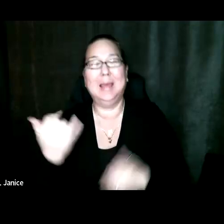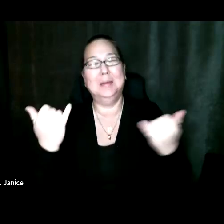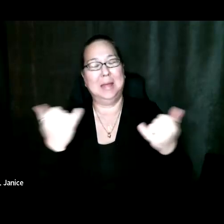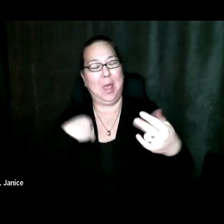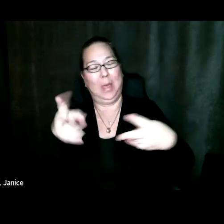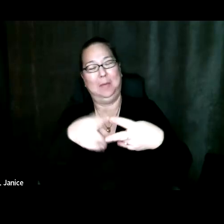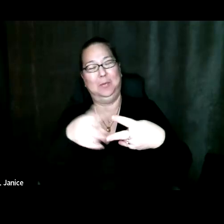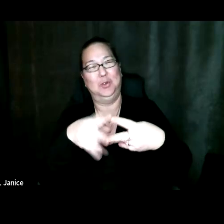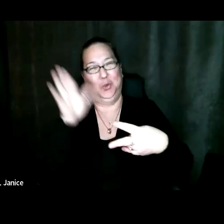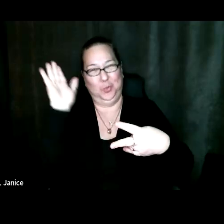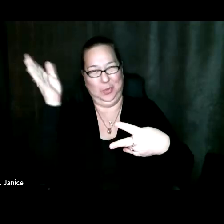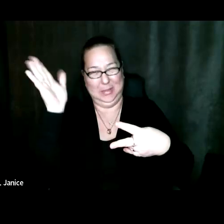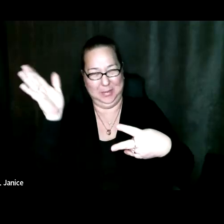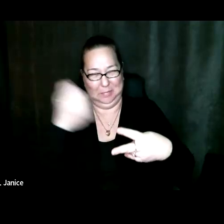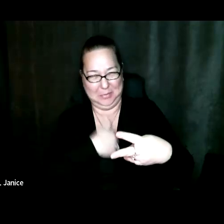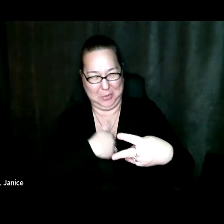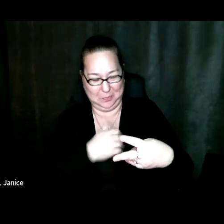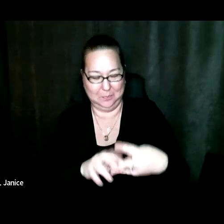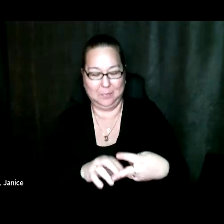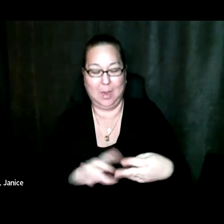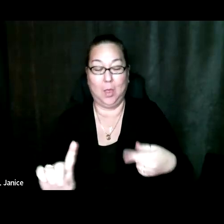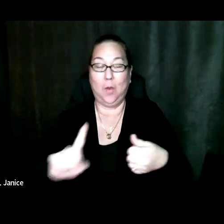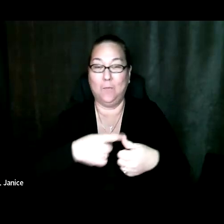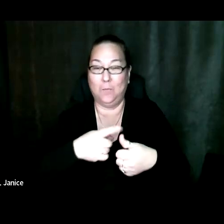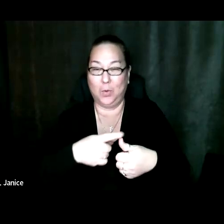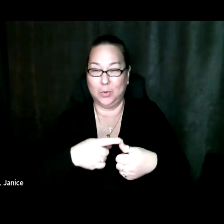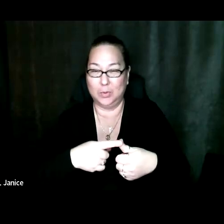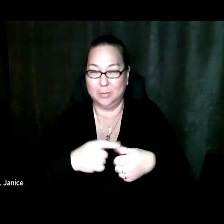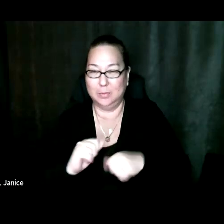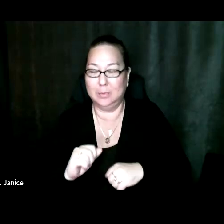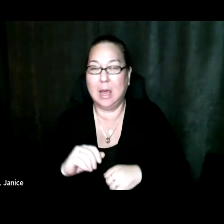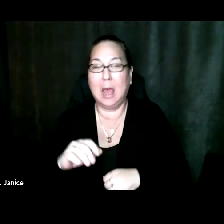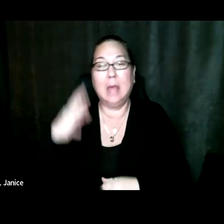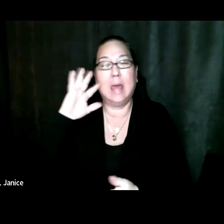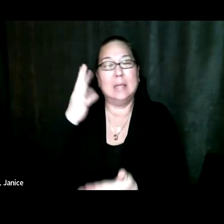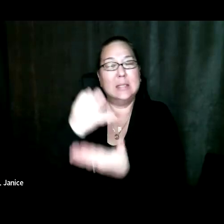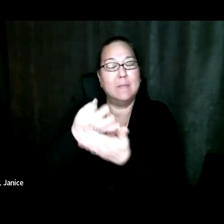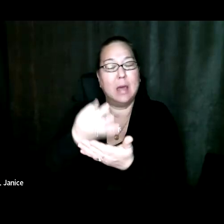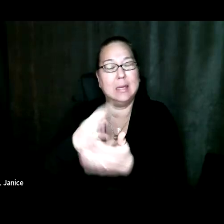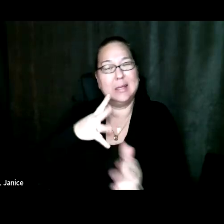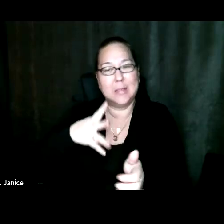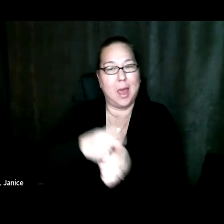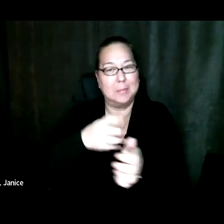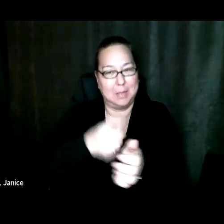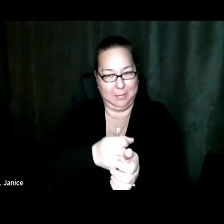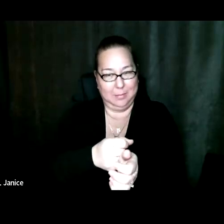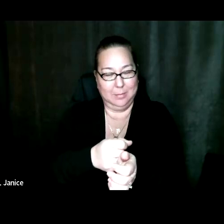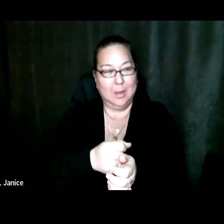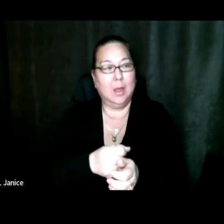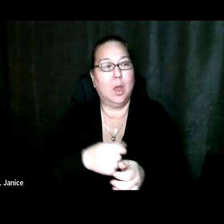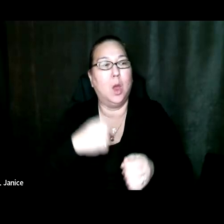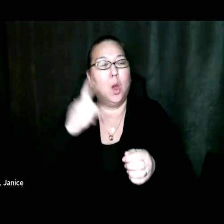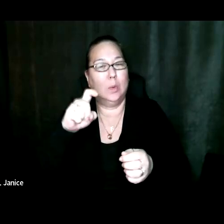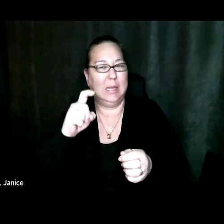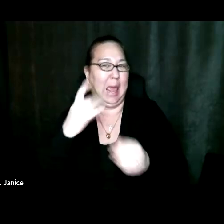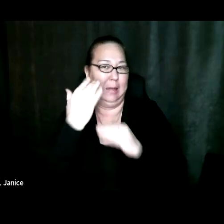two presentations. Our first presentation this evening is a finance update. Let's aim to keep the presentation